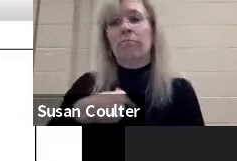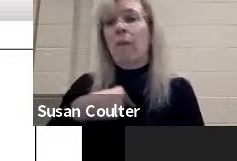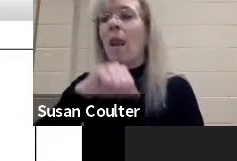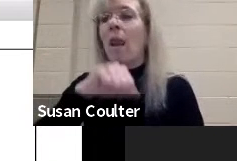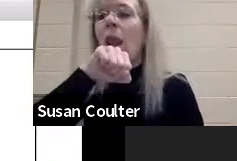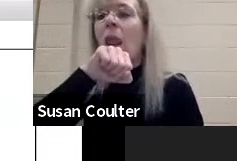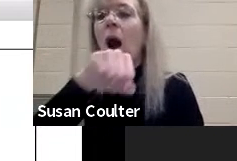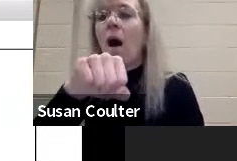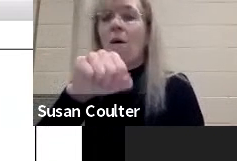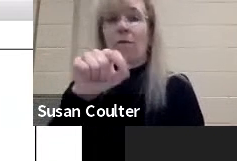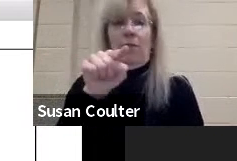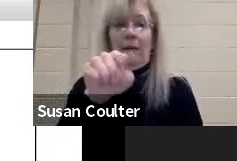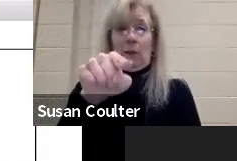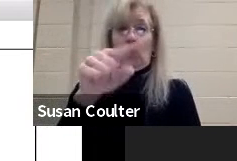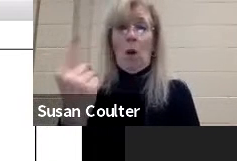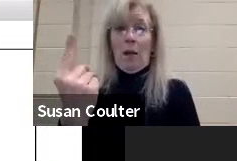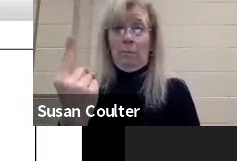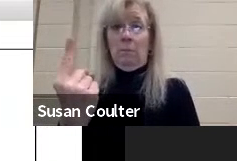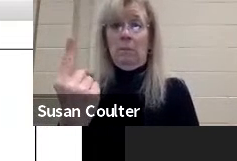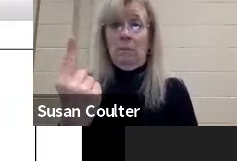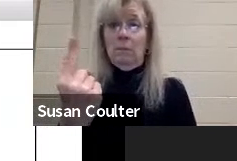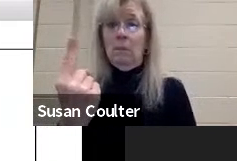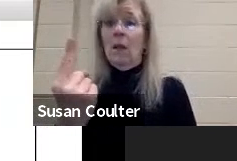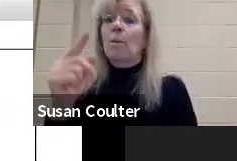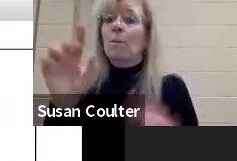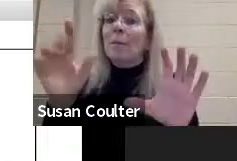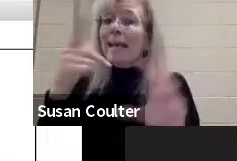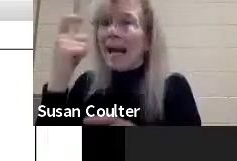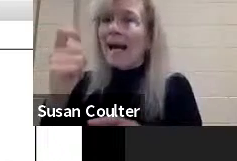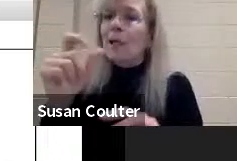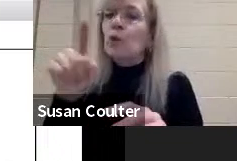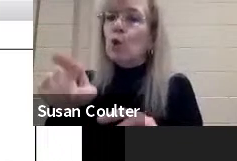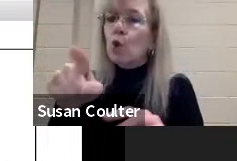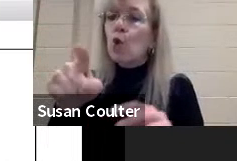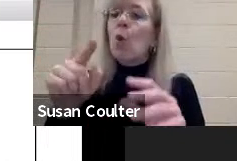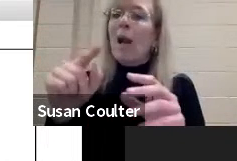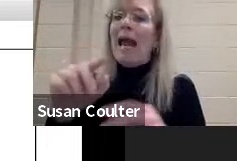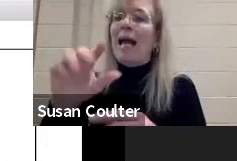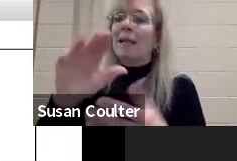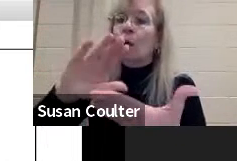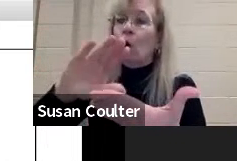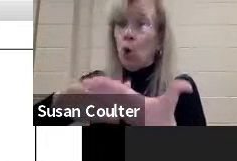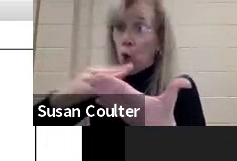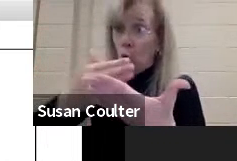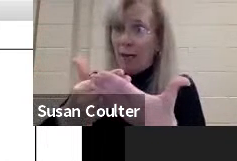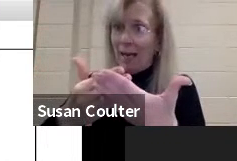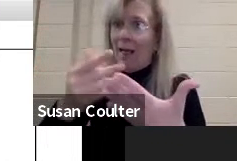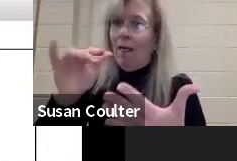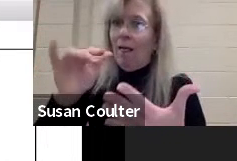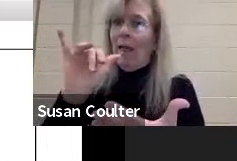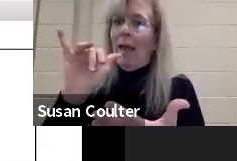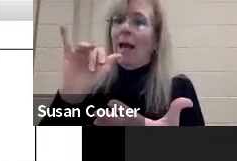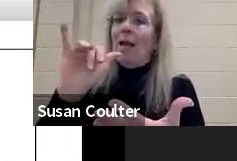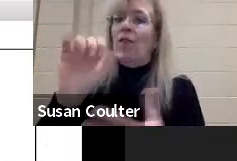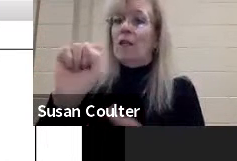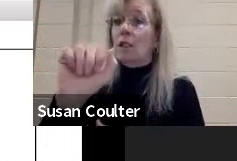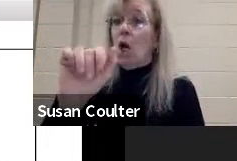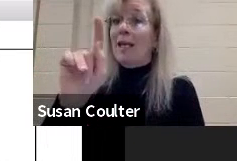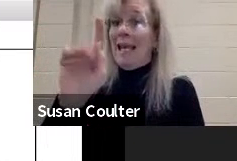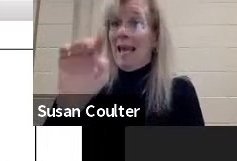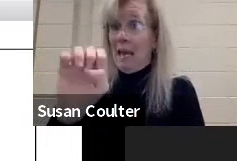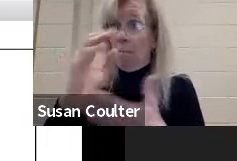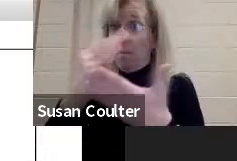Saute, love this one because you can cook